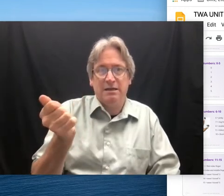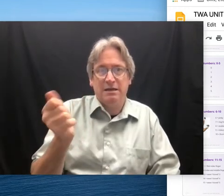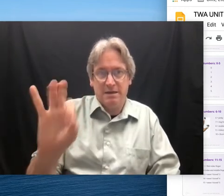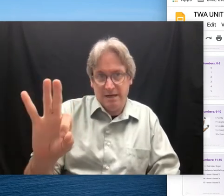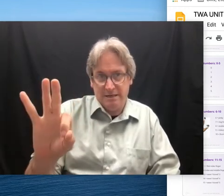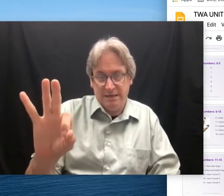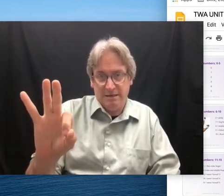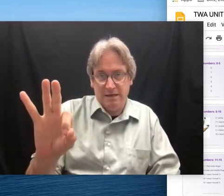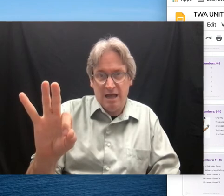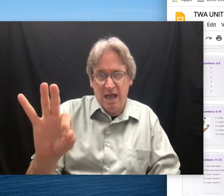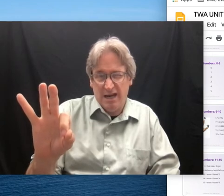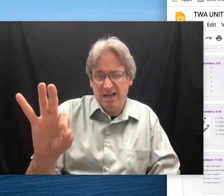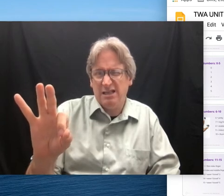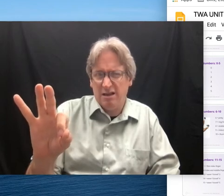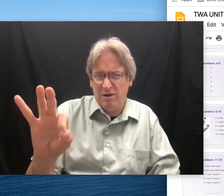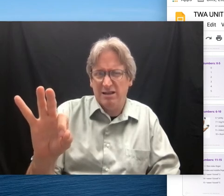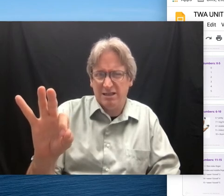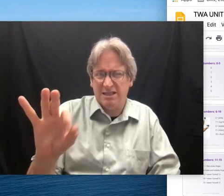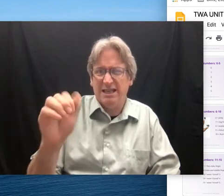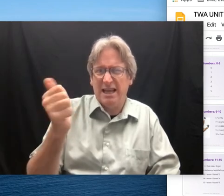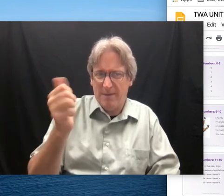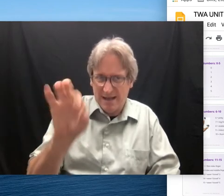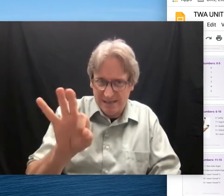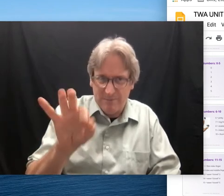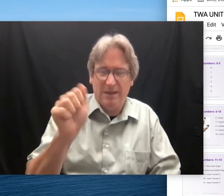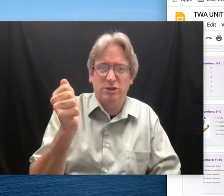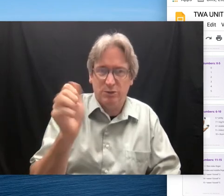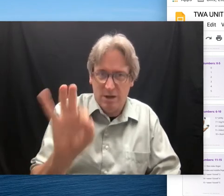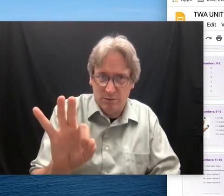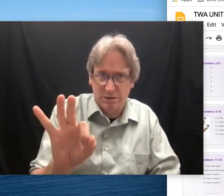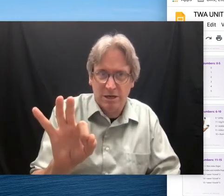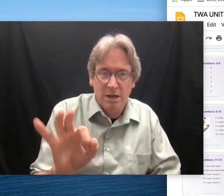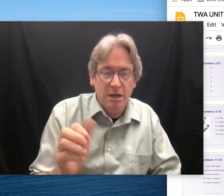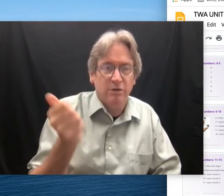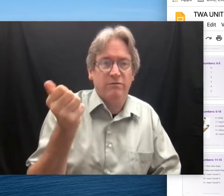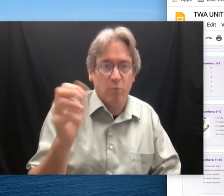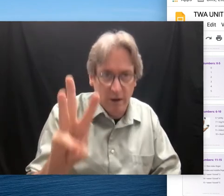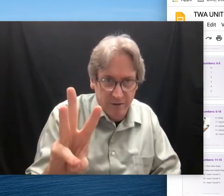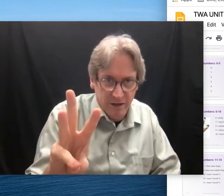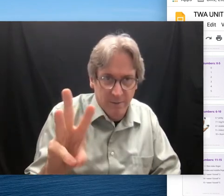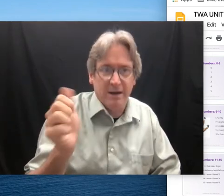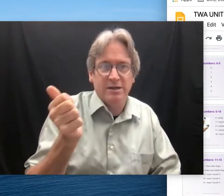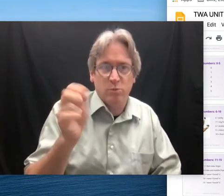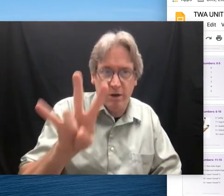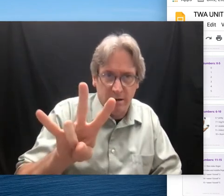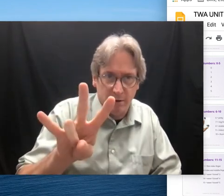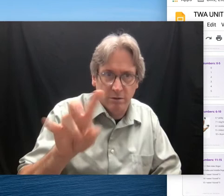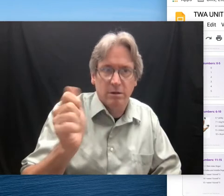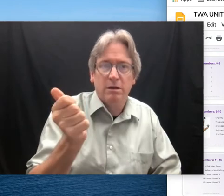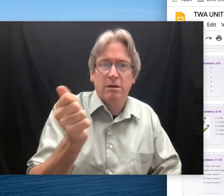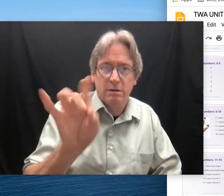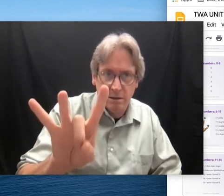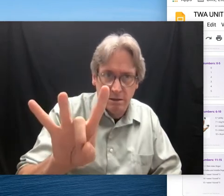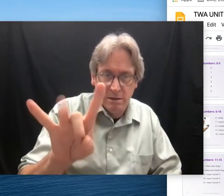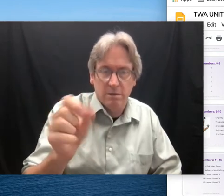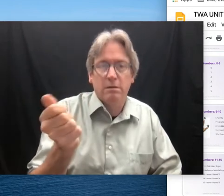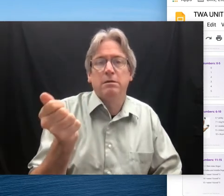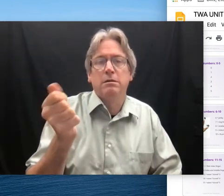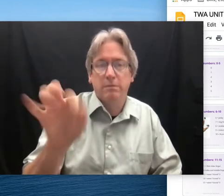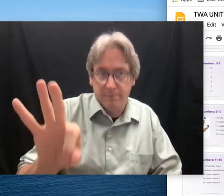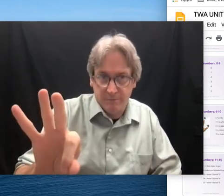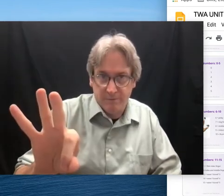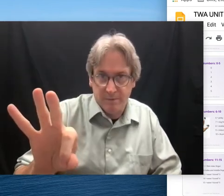18, 19. And it takes a little while to get past it being 2 numbers. You want to think about it as 1 number.